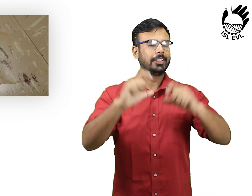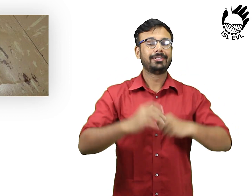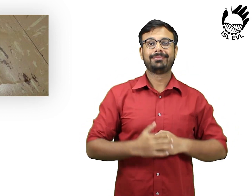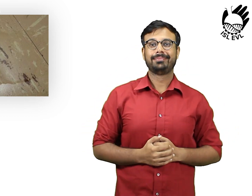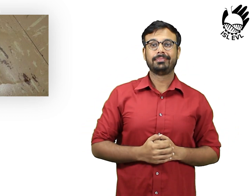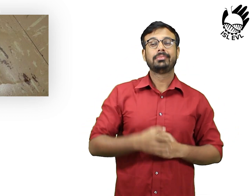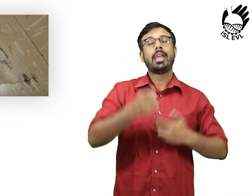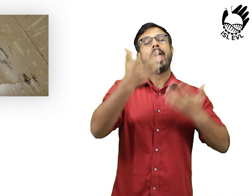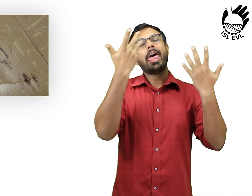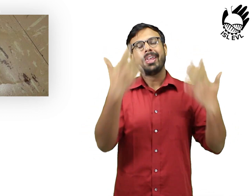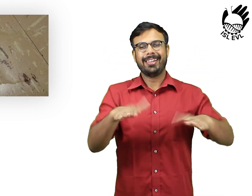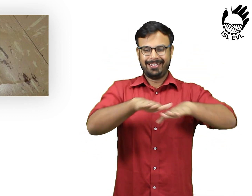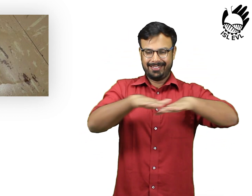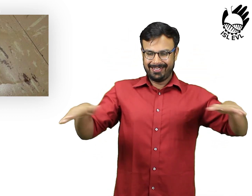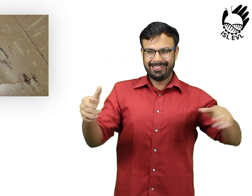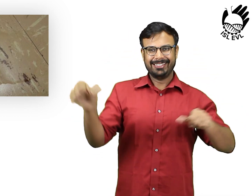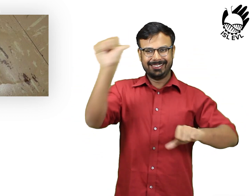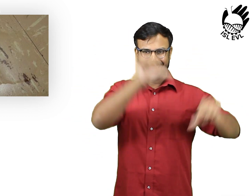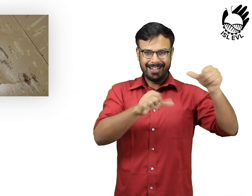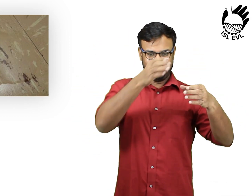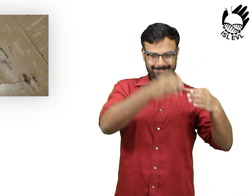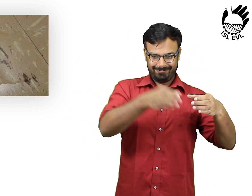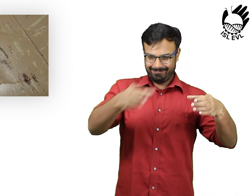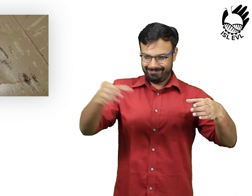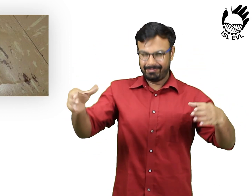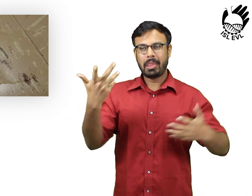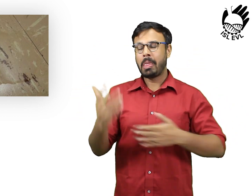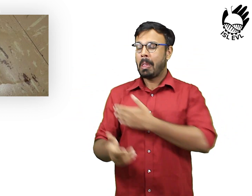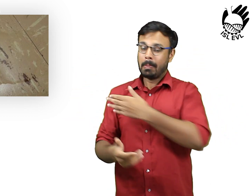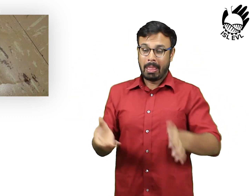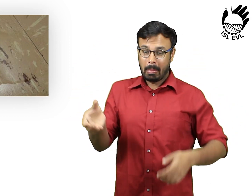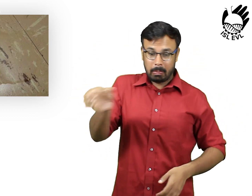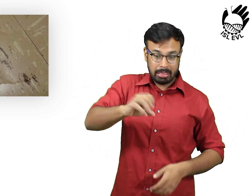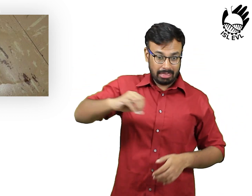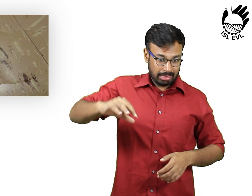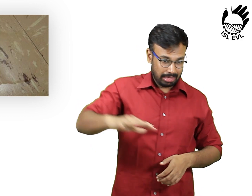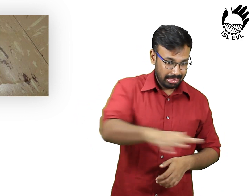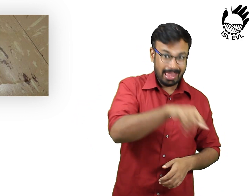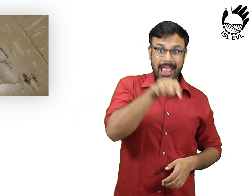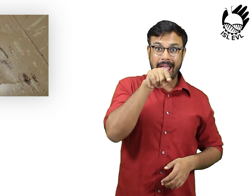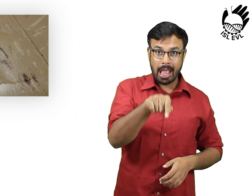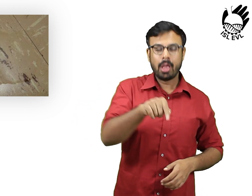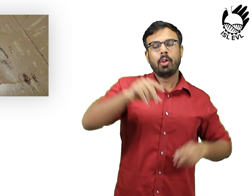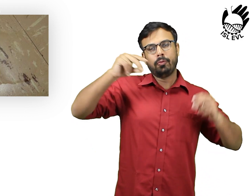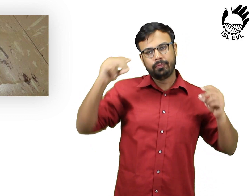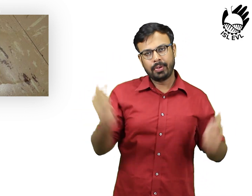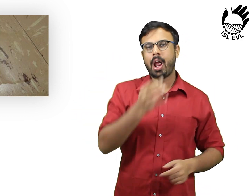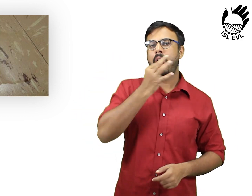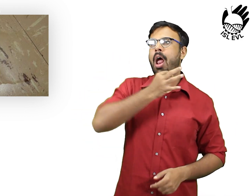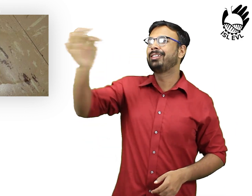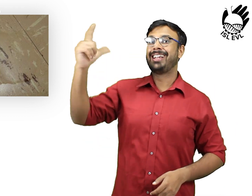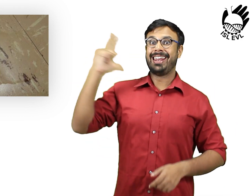We must wear eye protection at all times during the practical work, and gloves must be worn when using silver